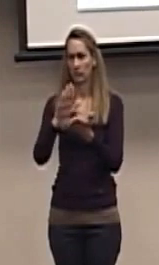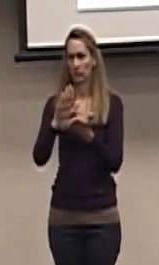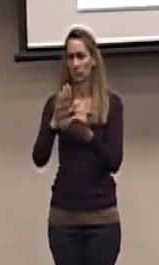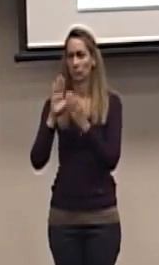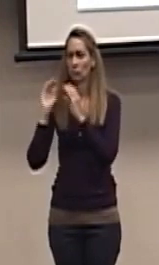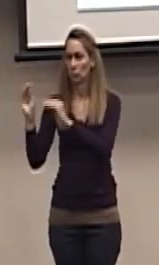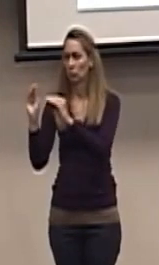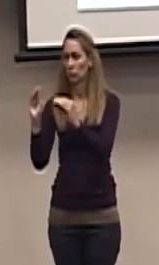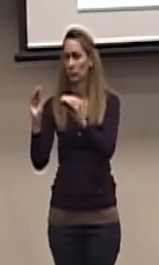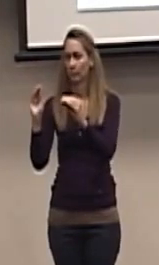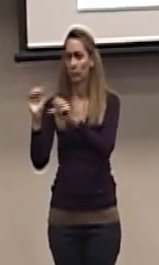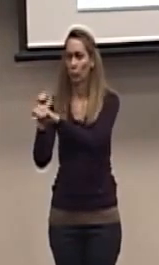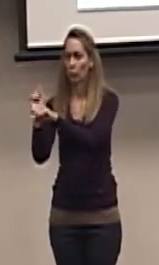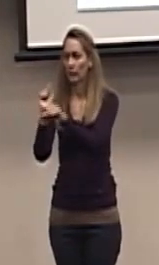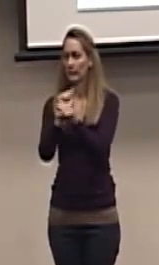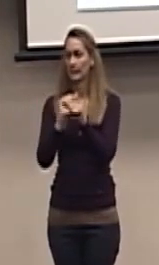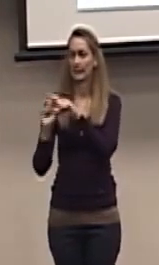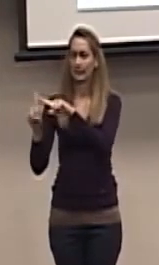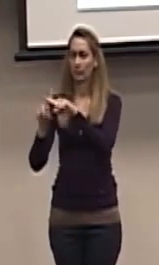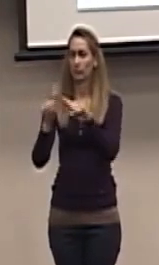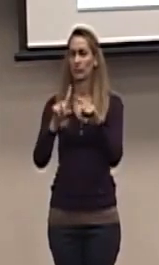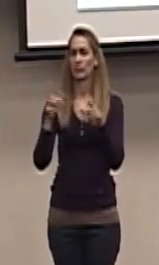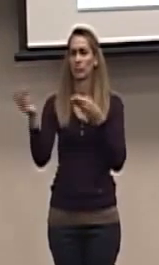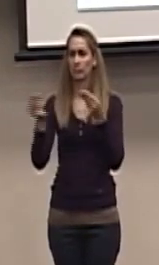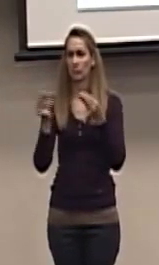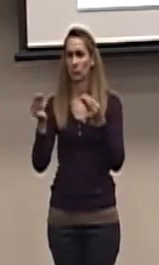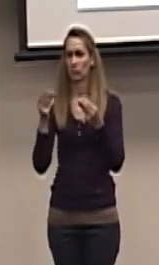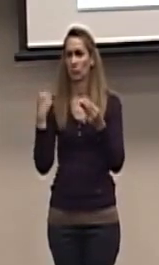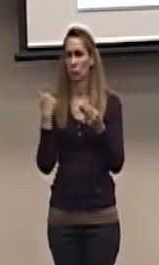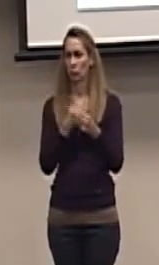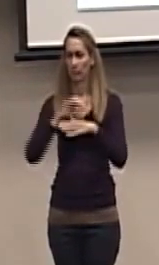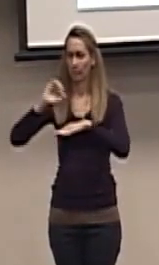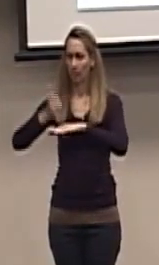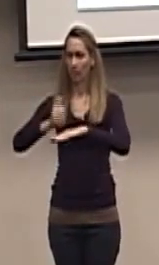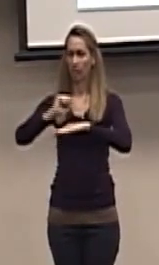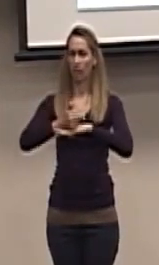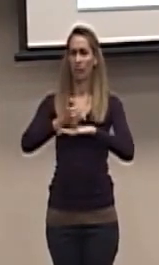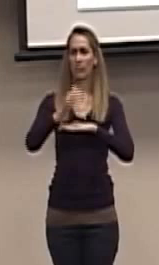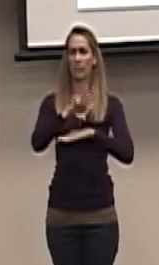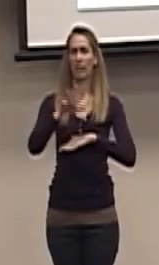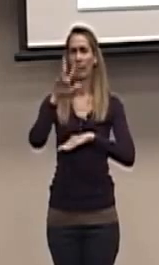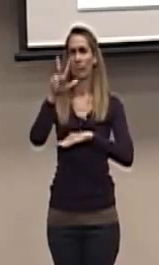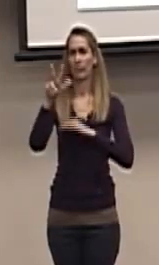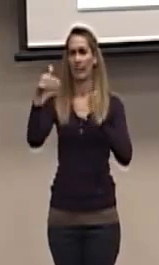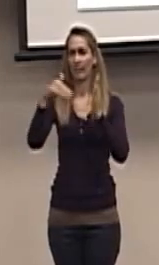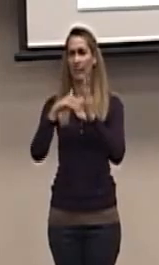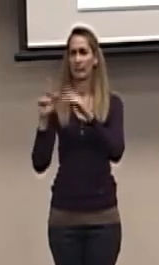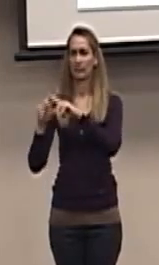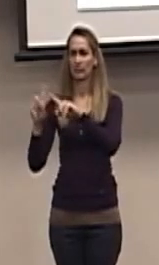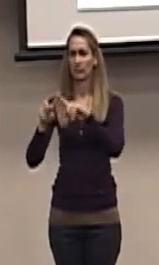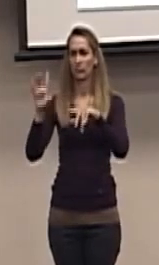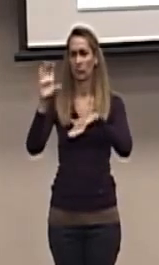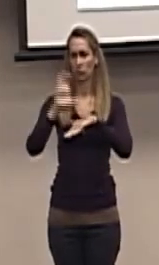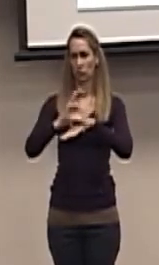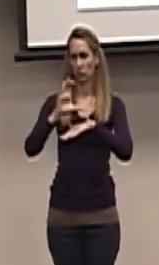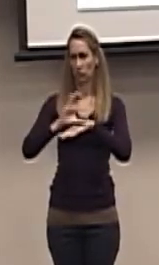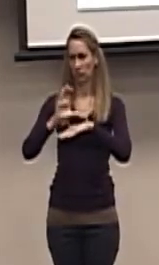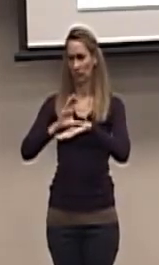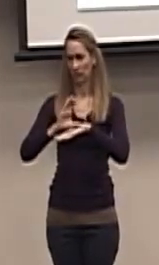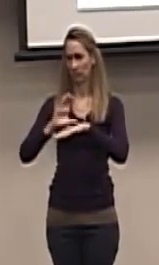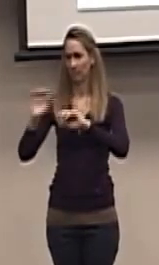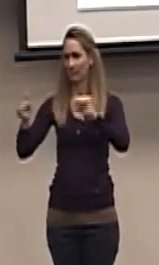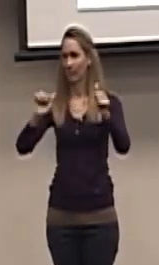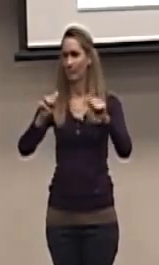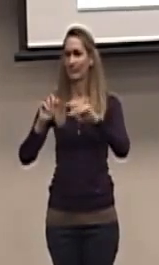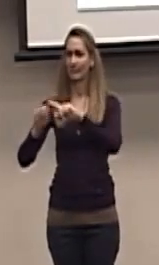We can boast of about 3,000 congregations across Ghana that has been established in the various communities